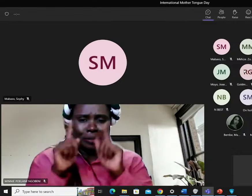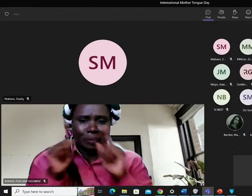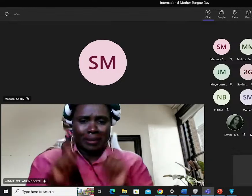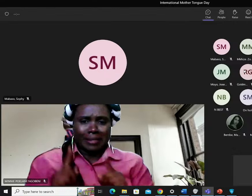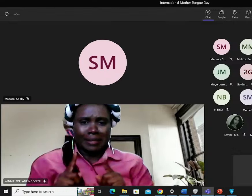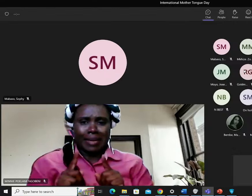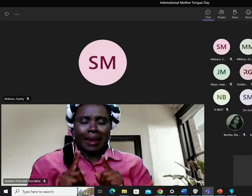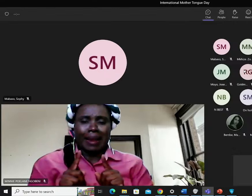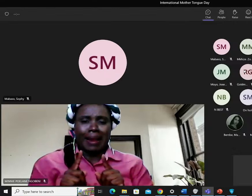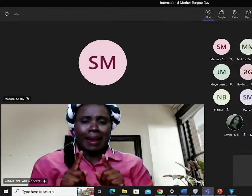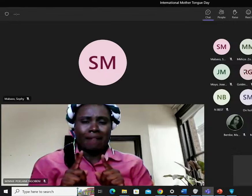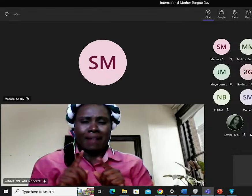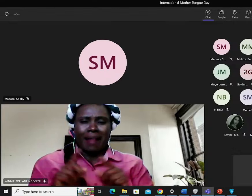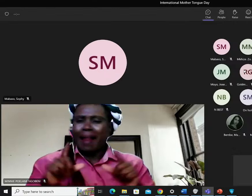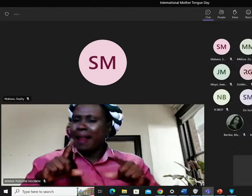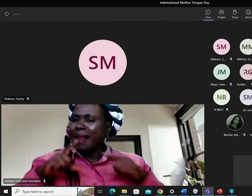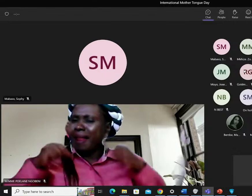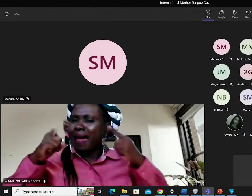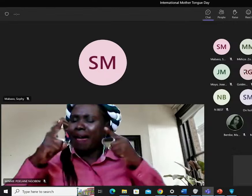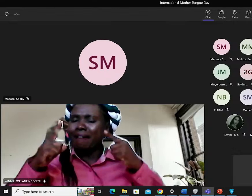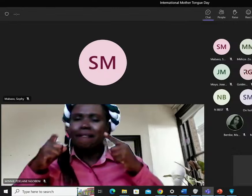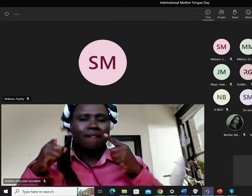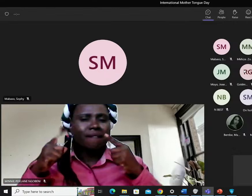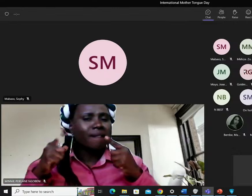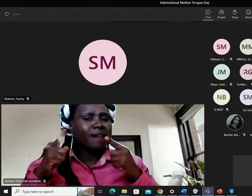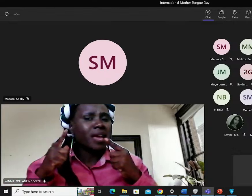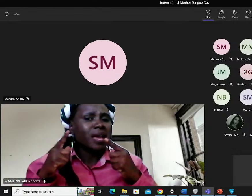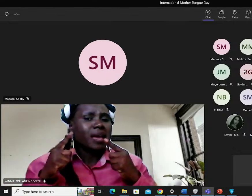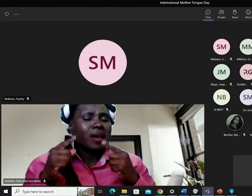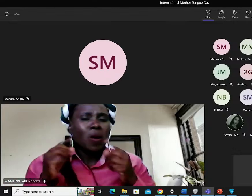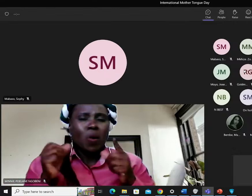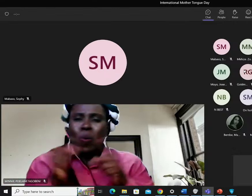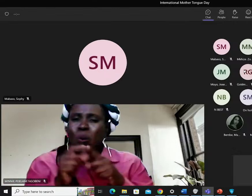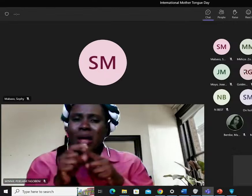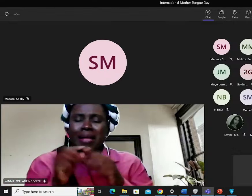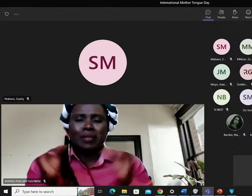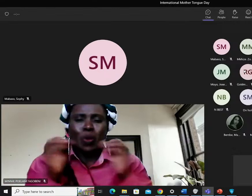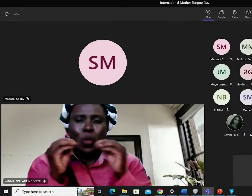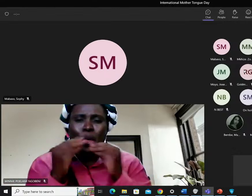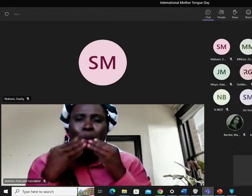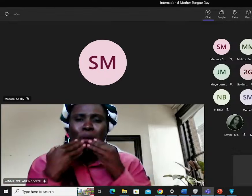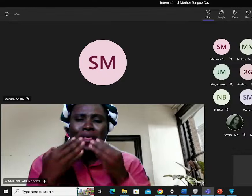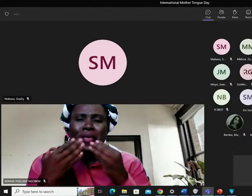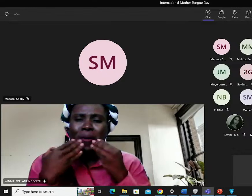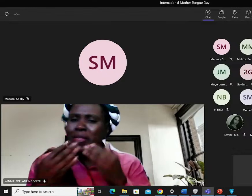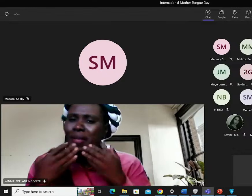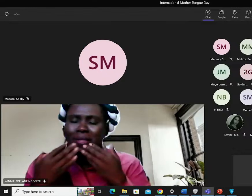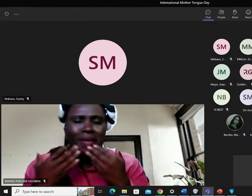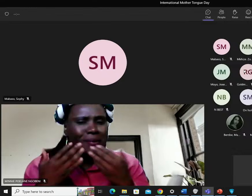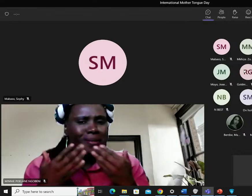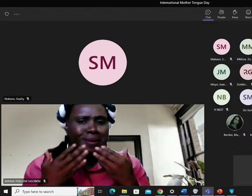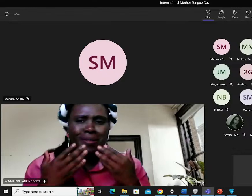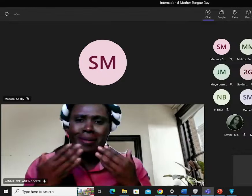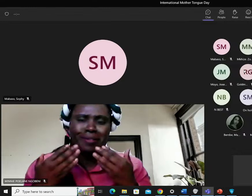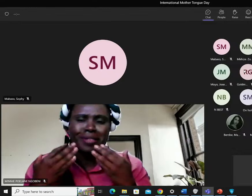so alive. We don't have words enough to thank you. Siyanbulela betuna